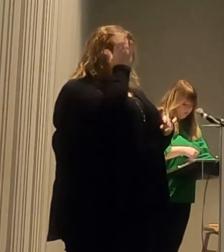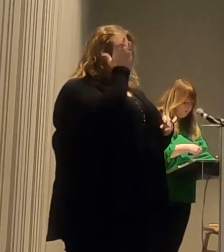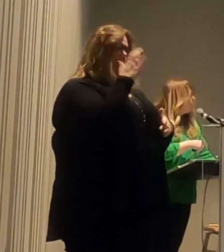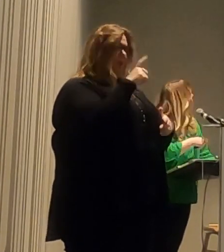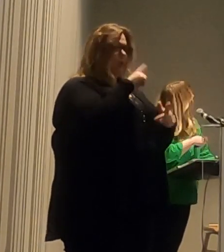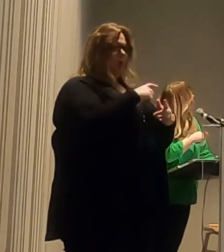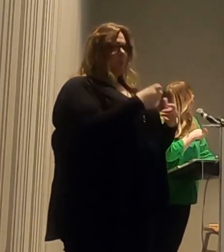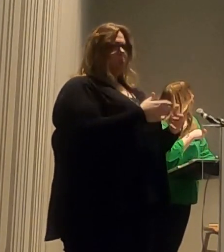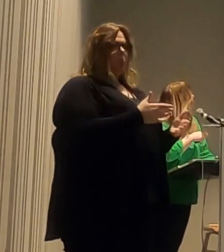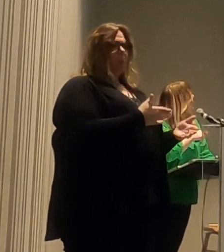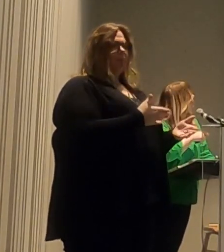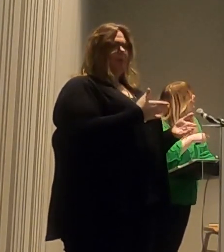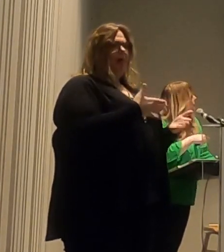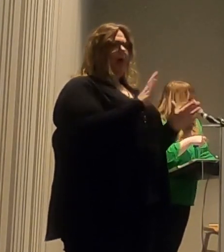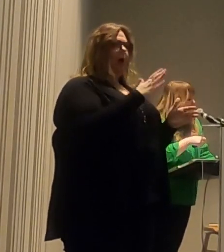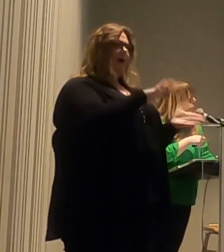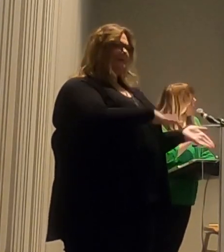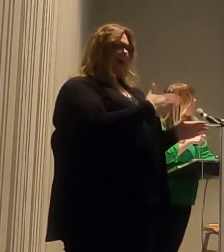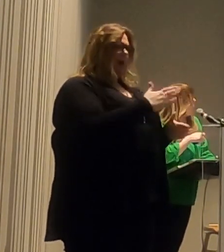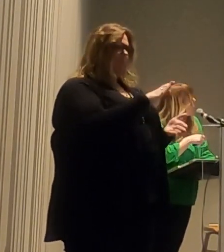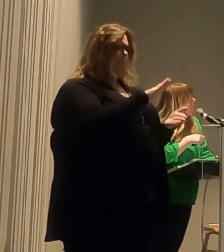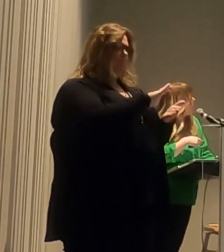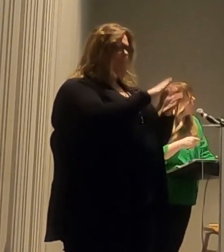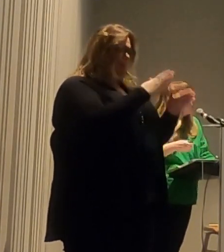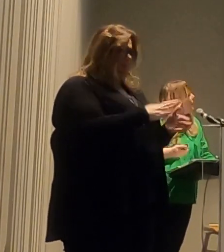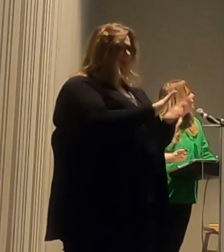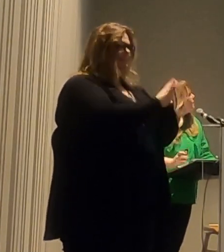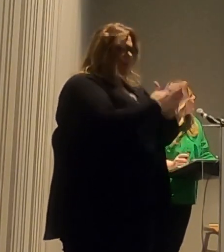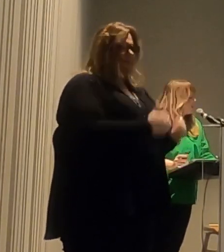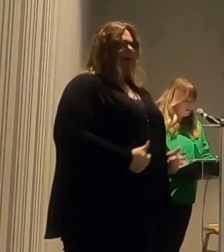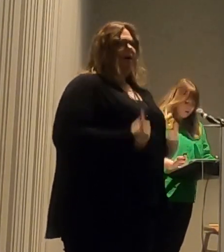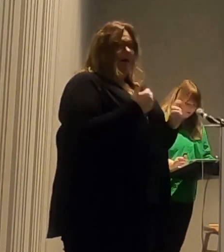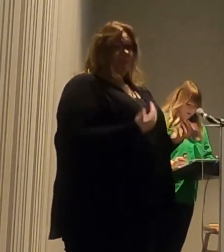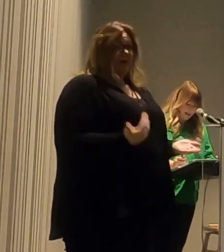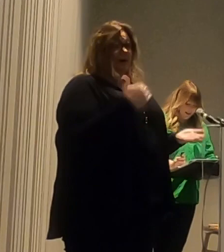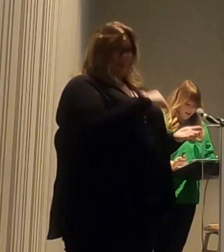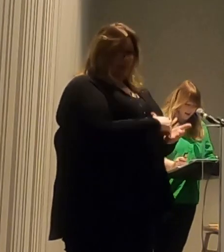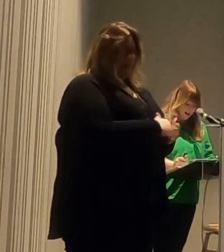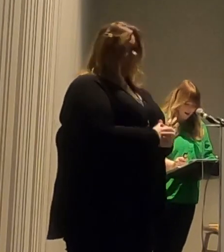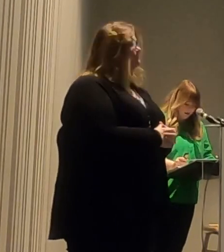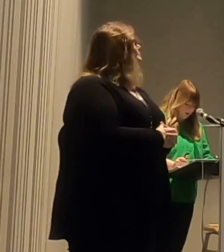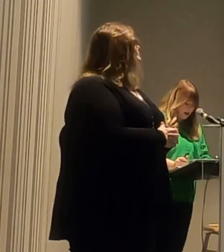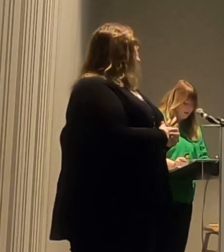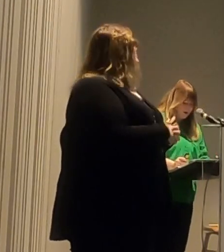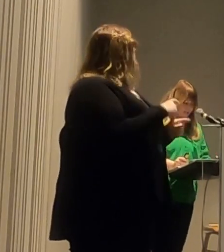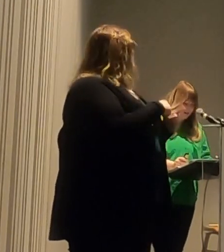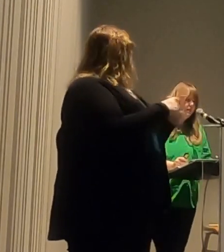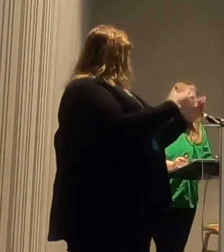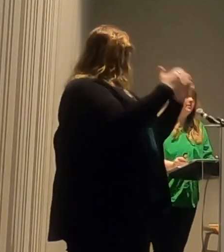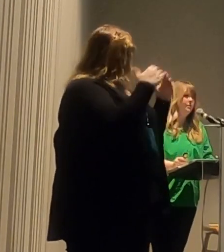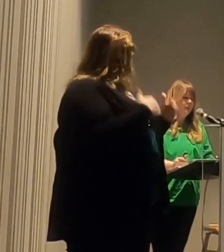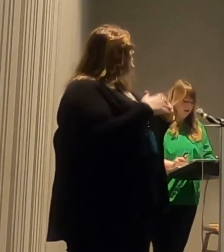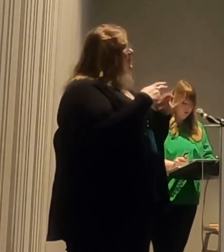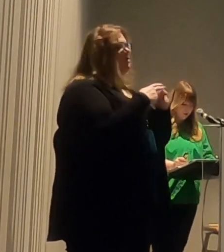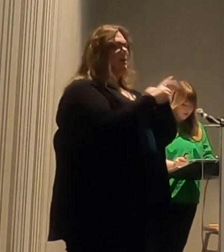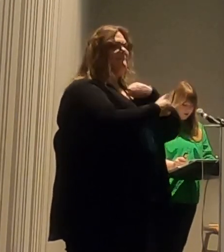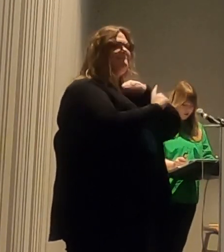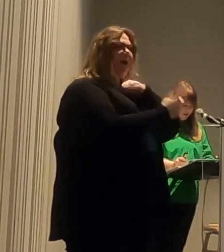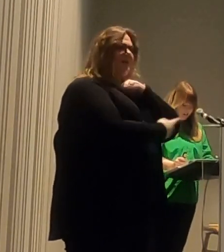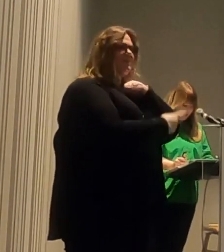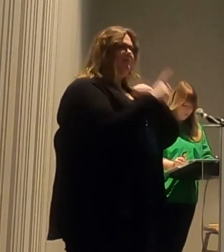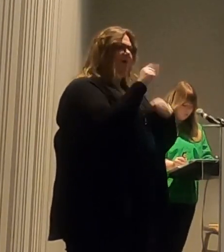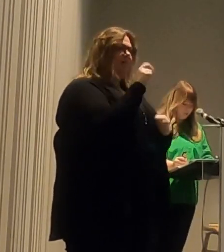Continuing down, we have in the center of the robe here, the basket of Lam Kahe, and the basket is associated